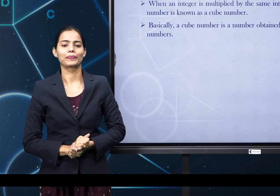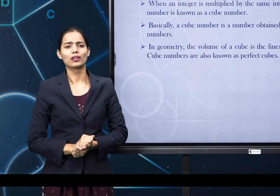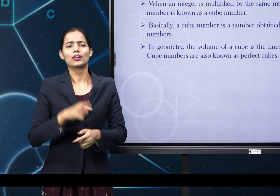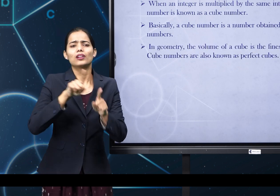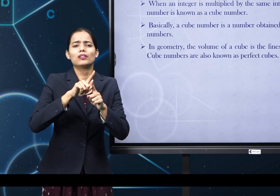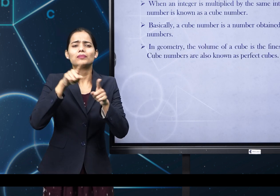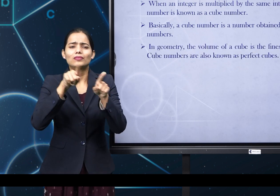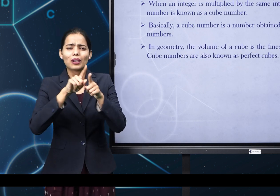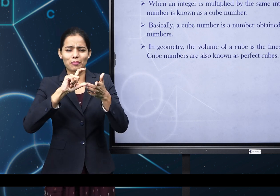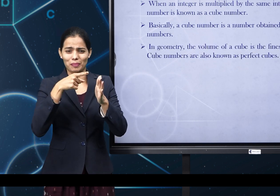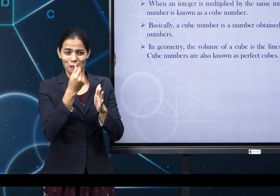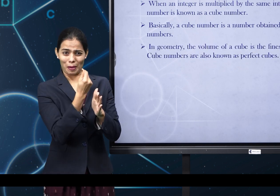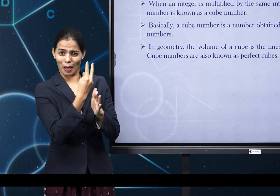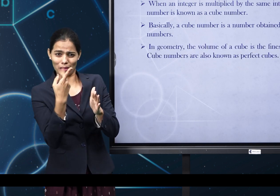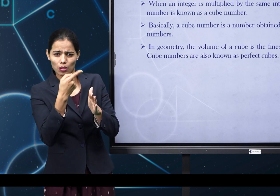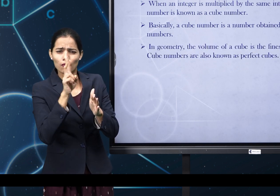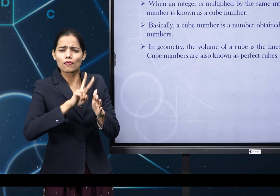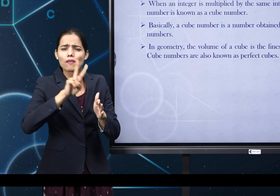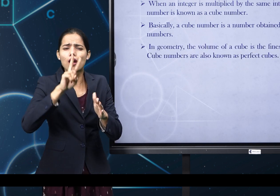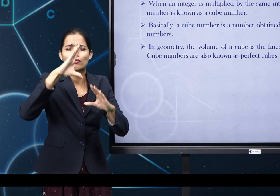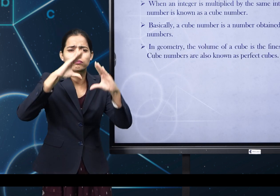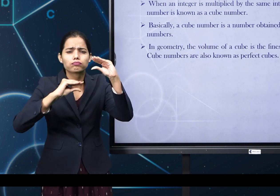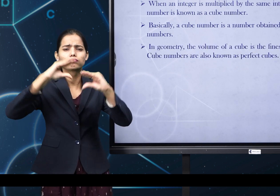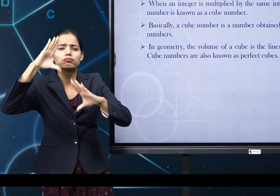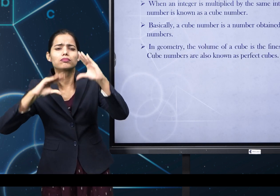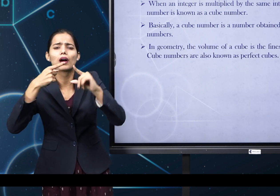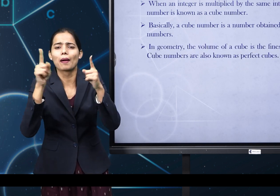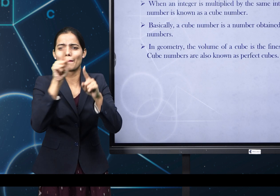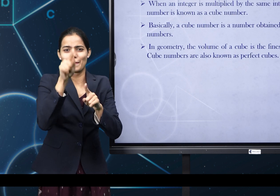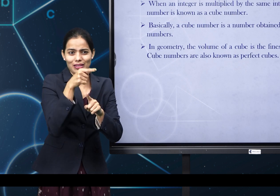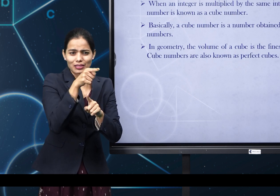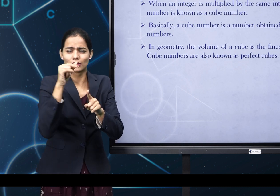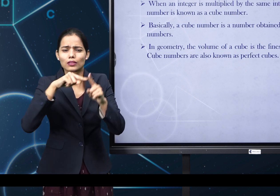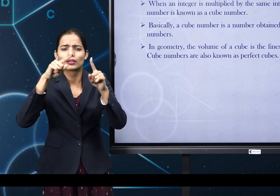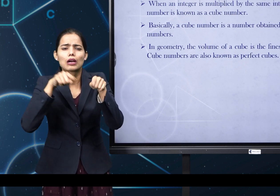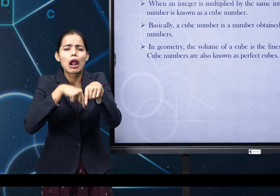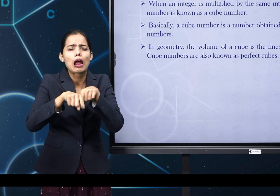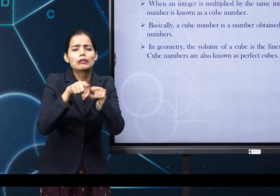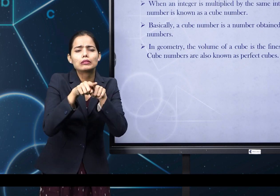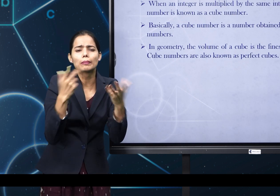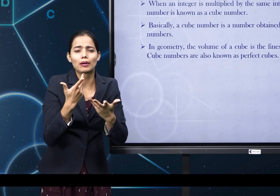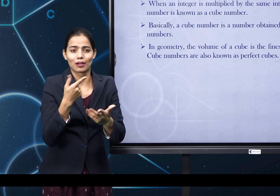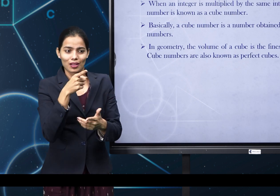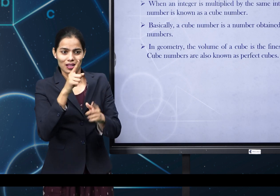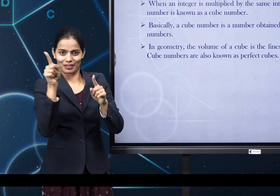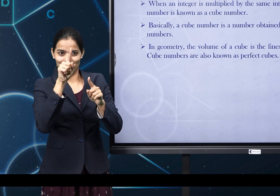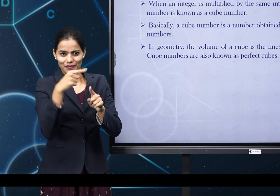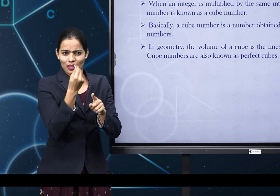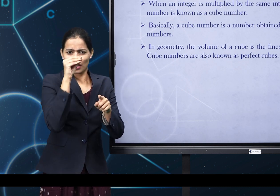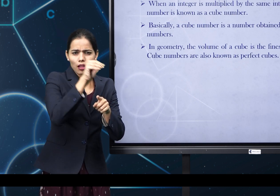In geometry, the volume of a cube is the finest example of a cube number. Cube numbers are also known as